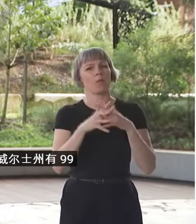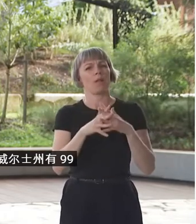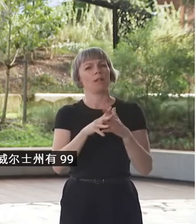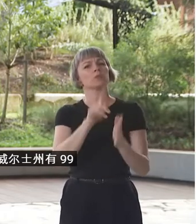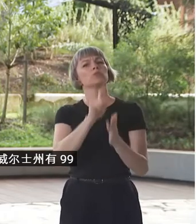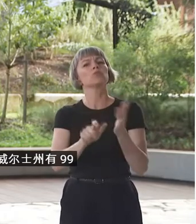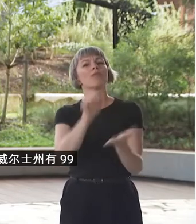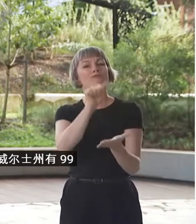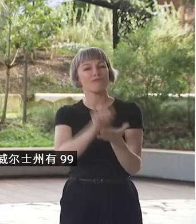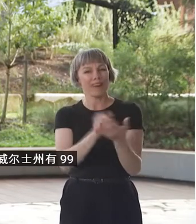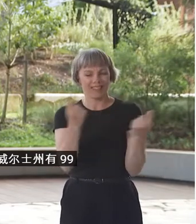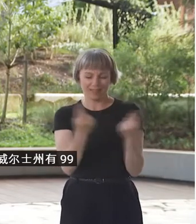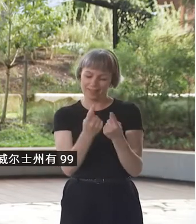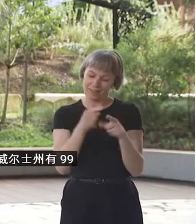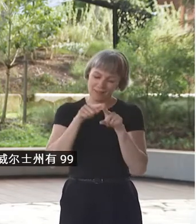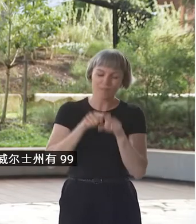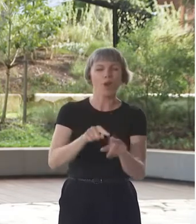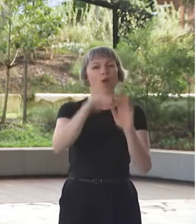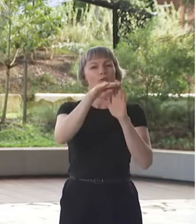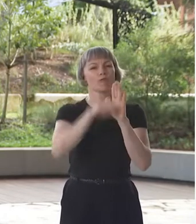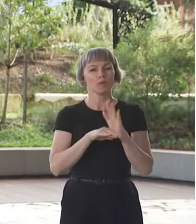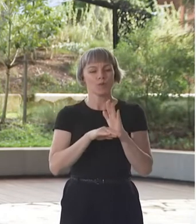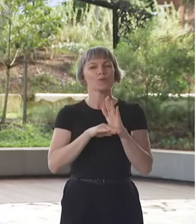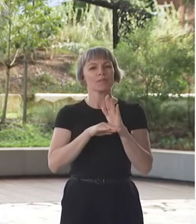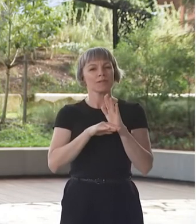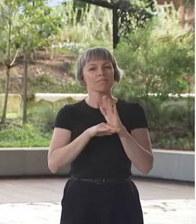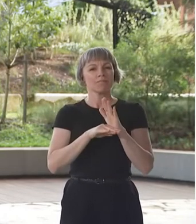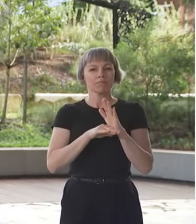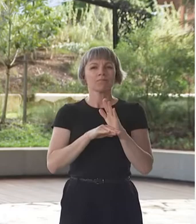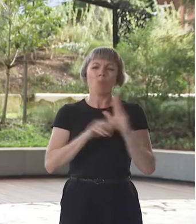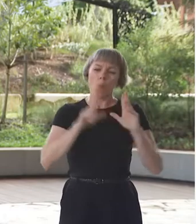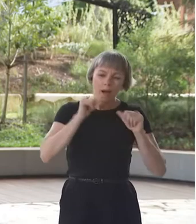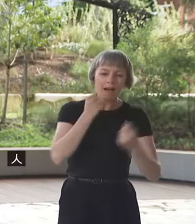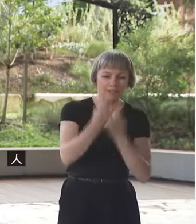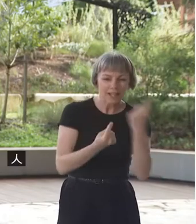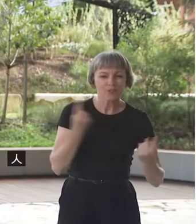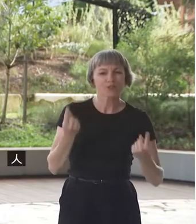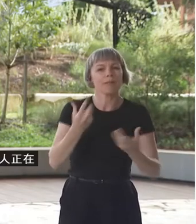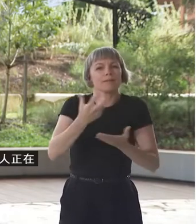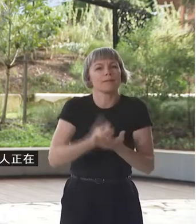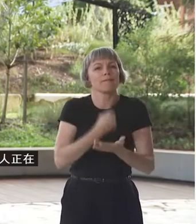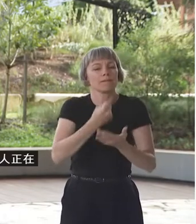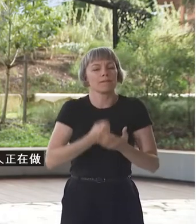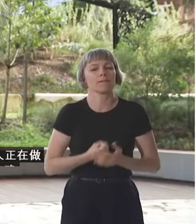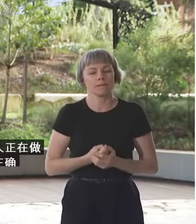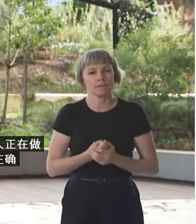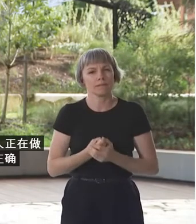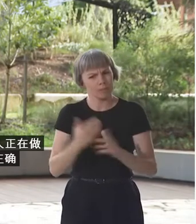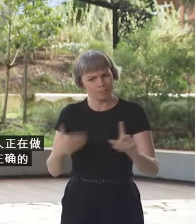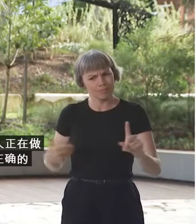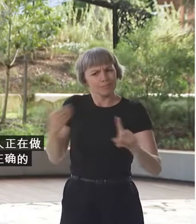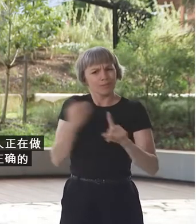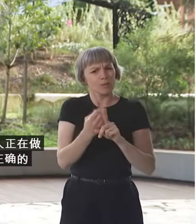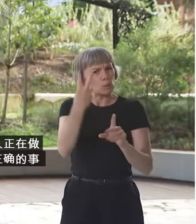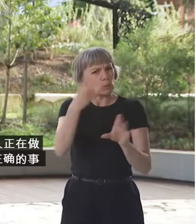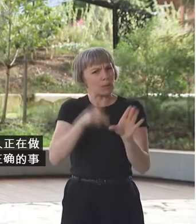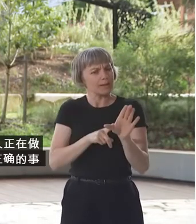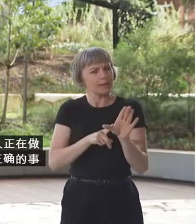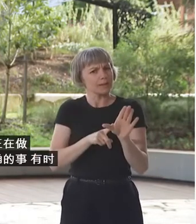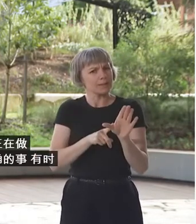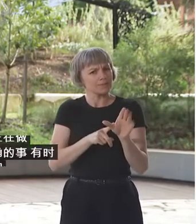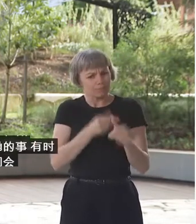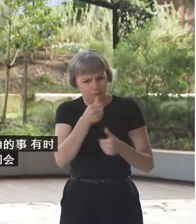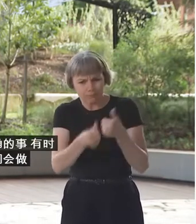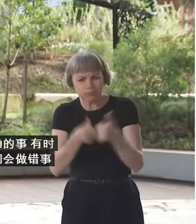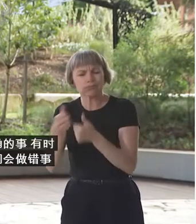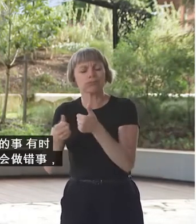thing. It's those efforts, it's following the rules that are in place that have kept people safe during this entire pandemic. Now, from